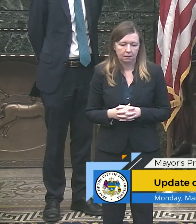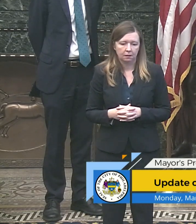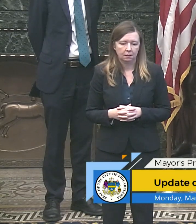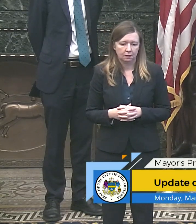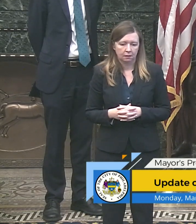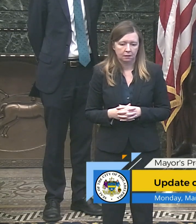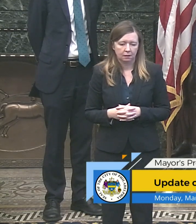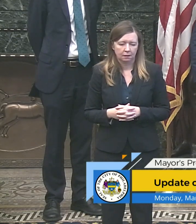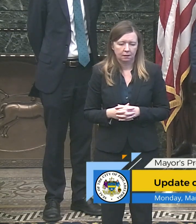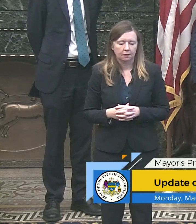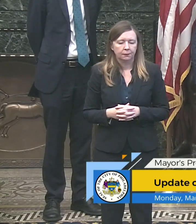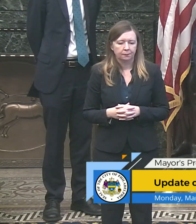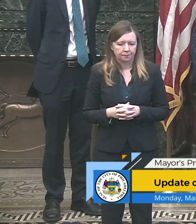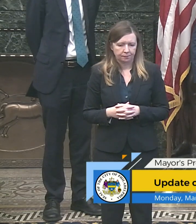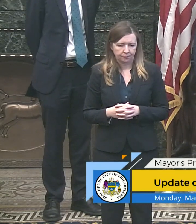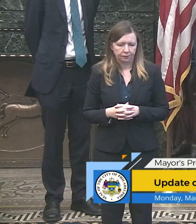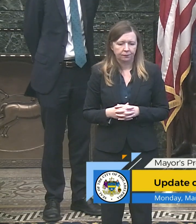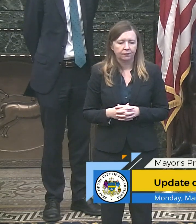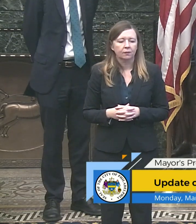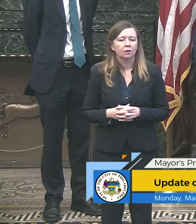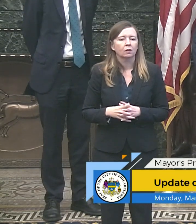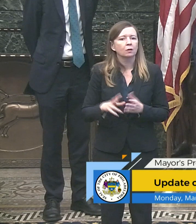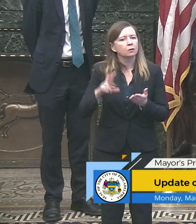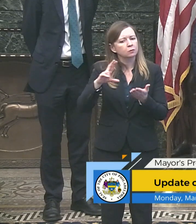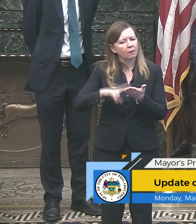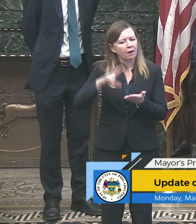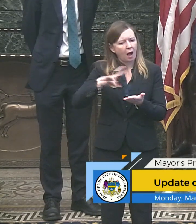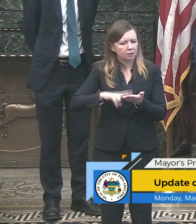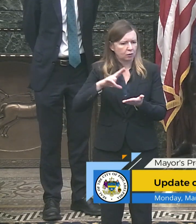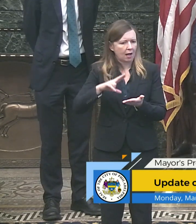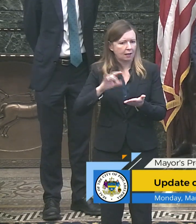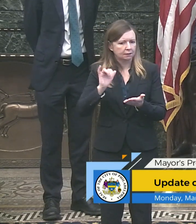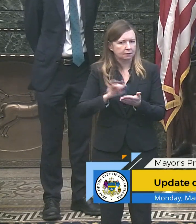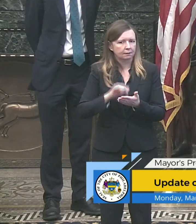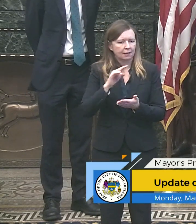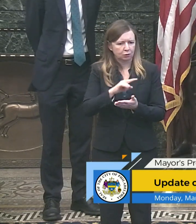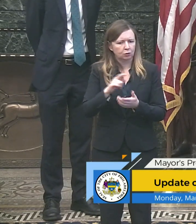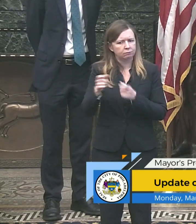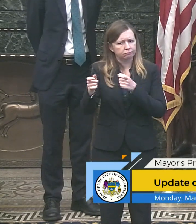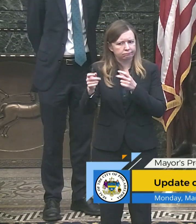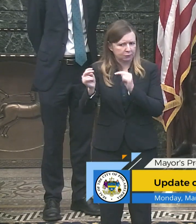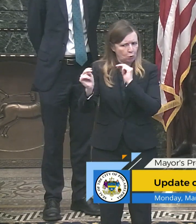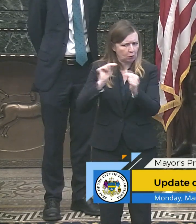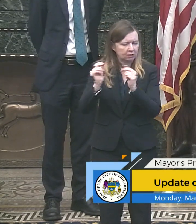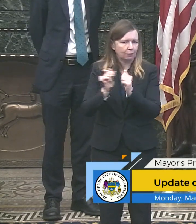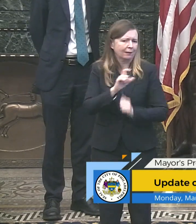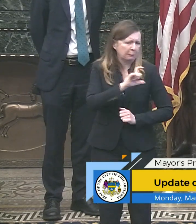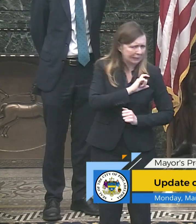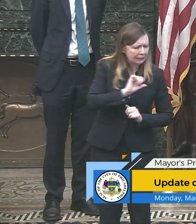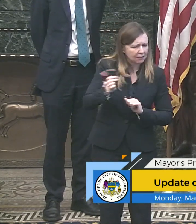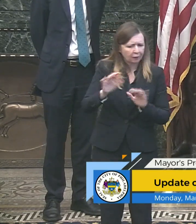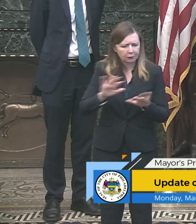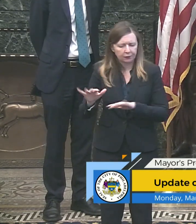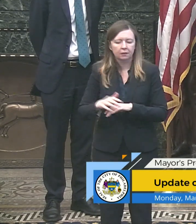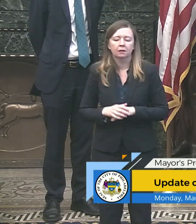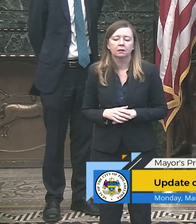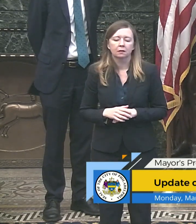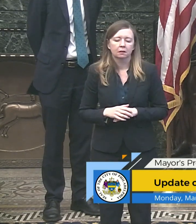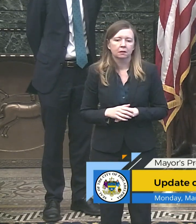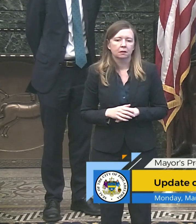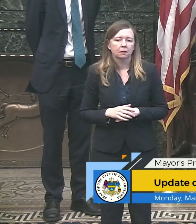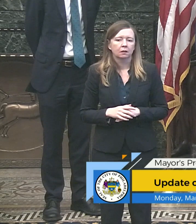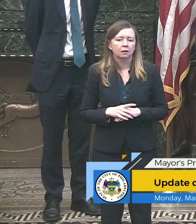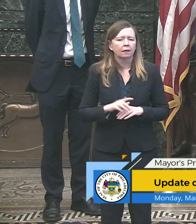the contracts that were renegotiated, the one with the police in particular, and the other ones, what is the status of the